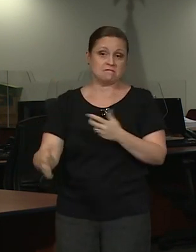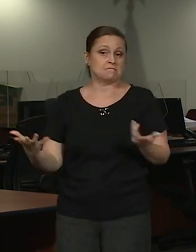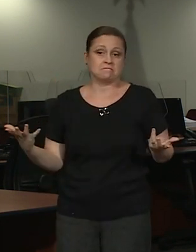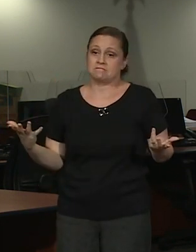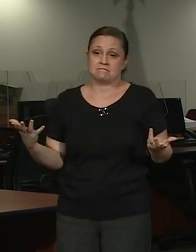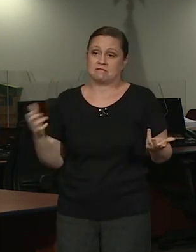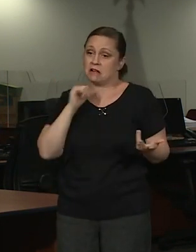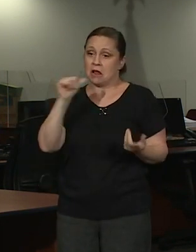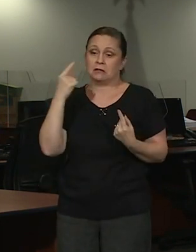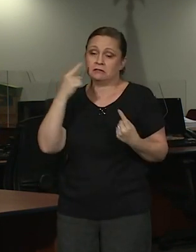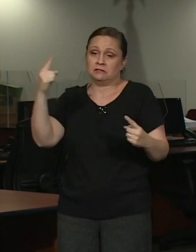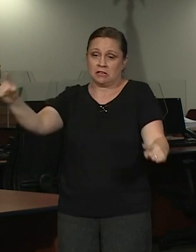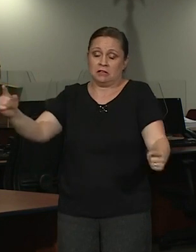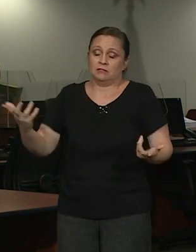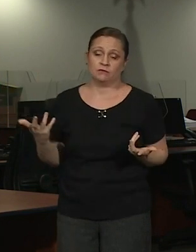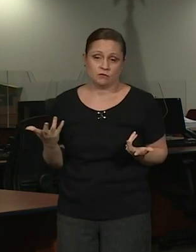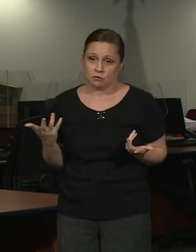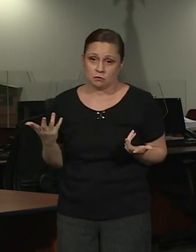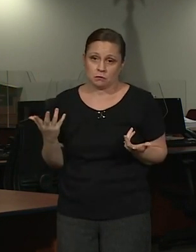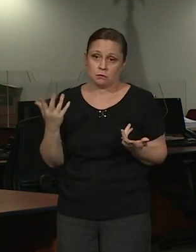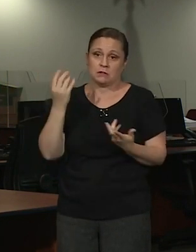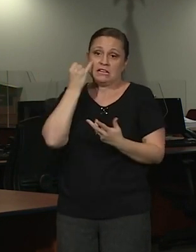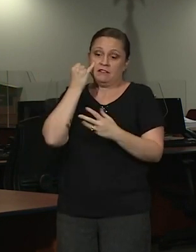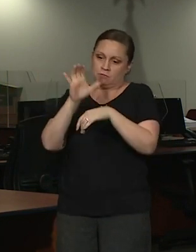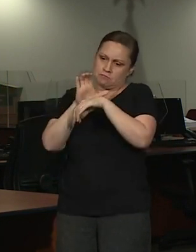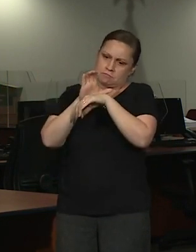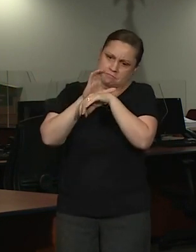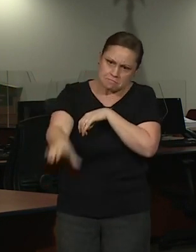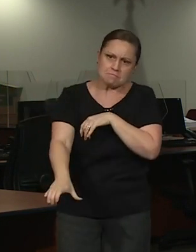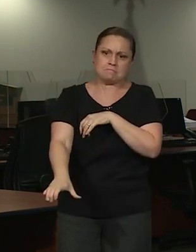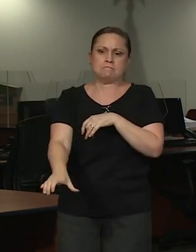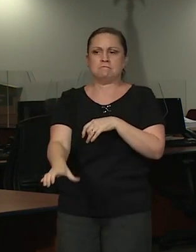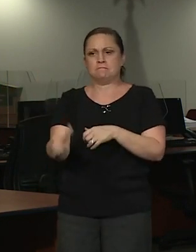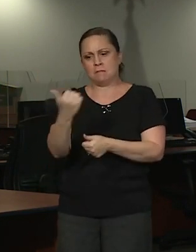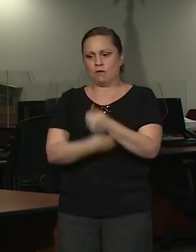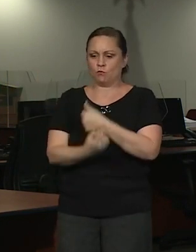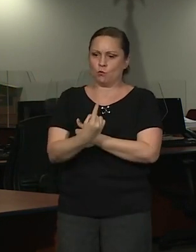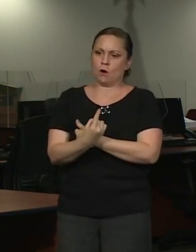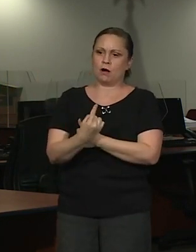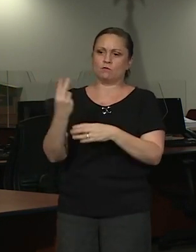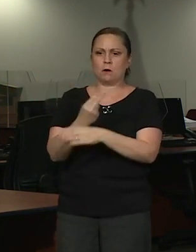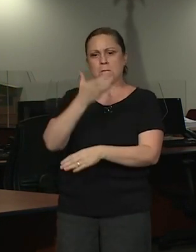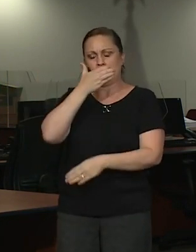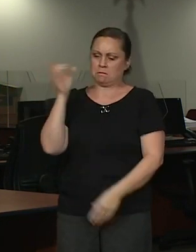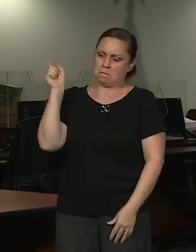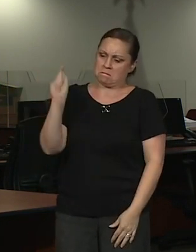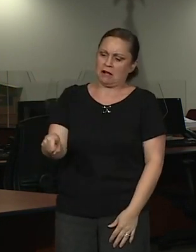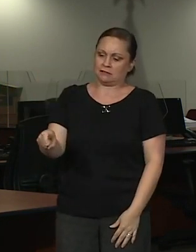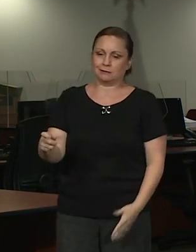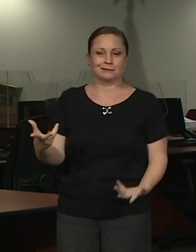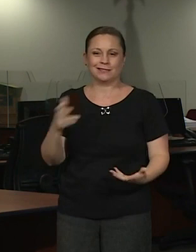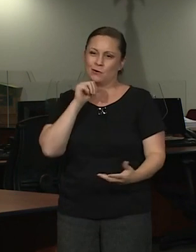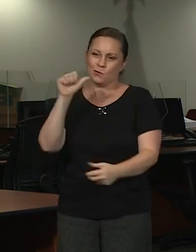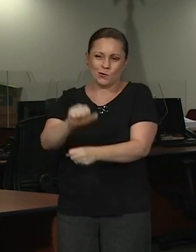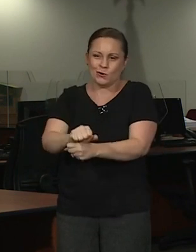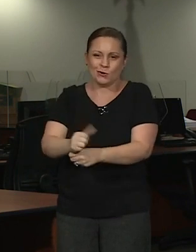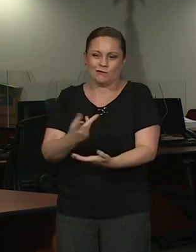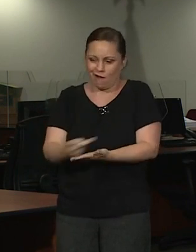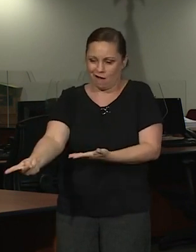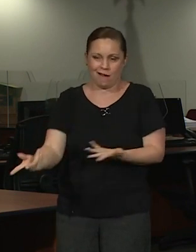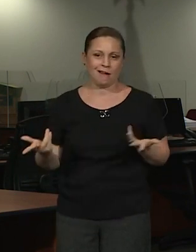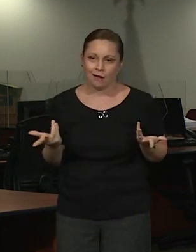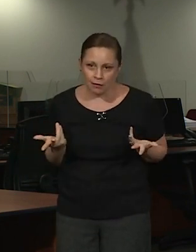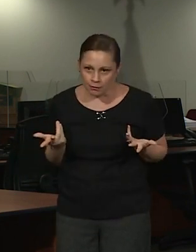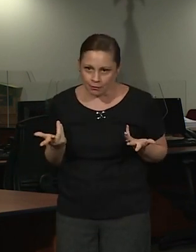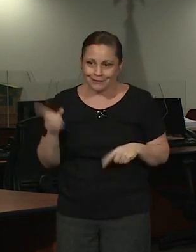It is impractical to have a mandate that everyone wear a mask, because it is